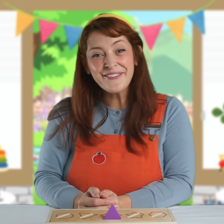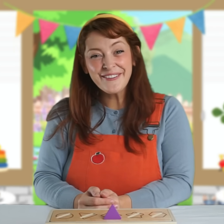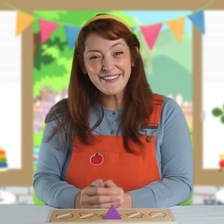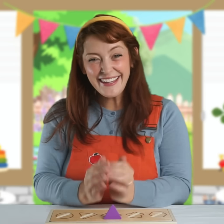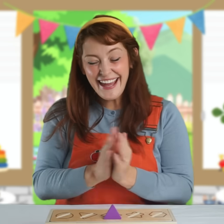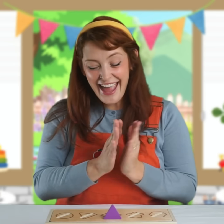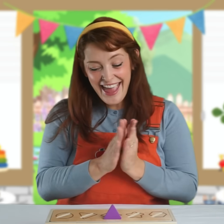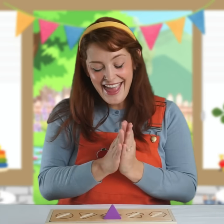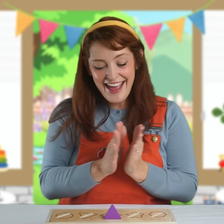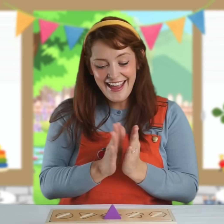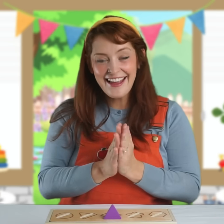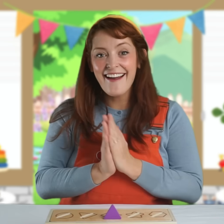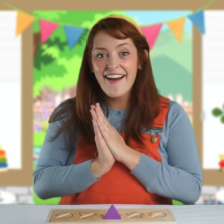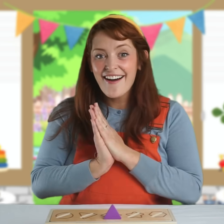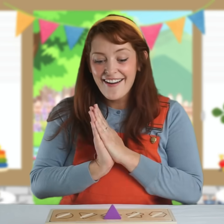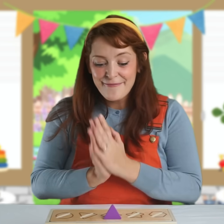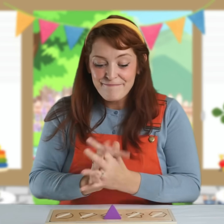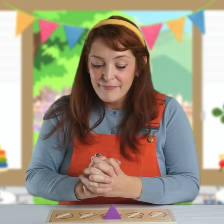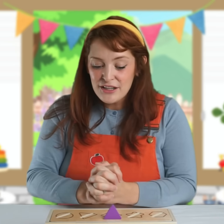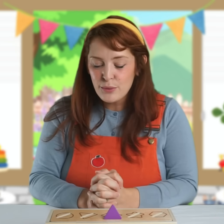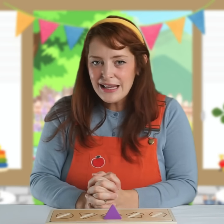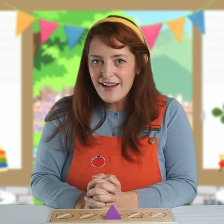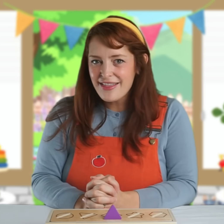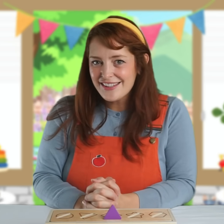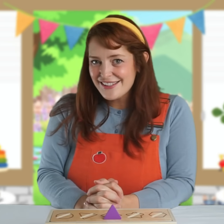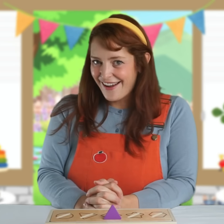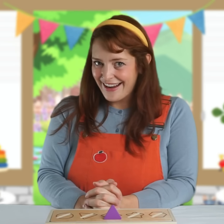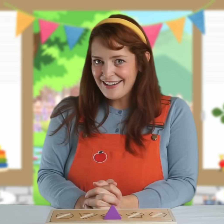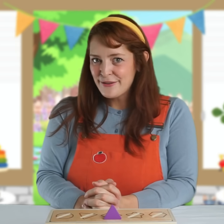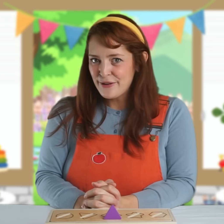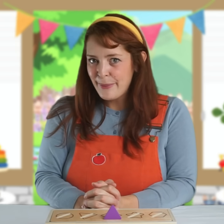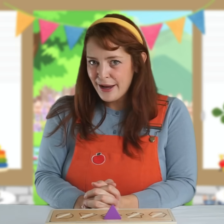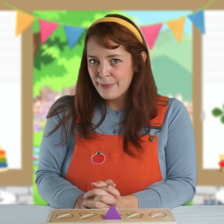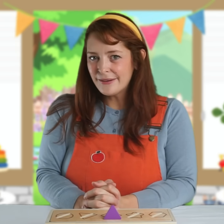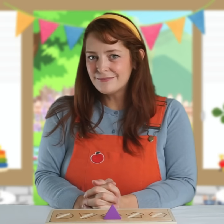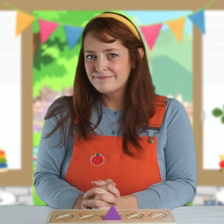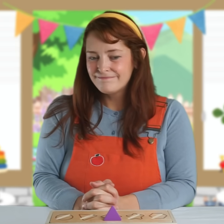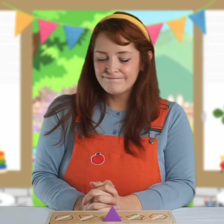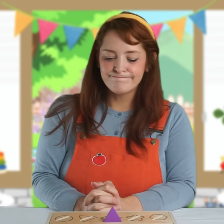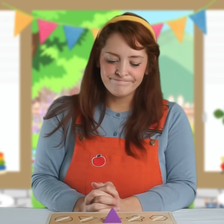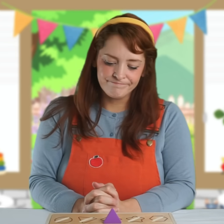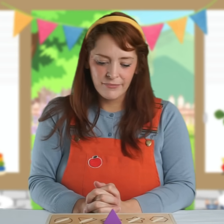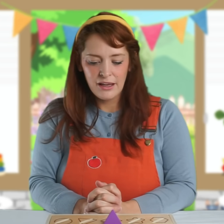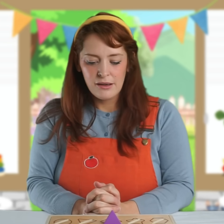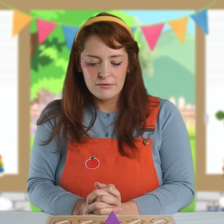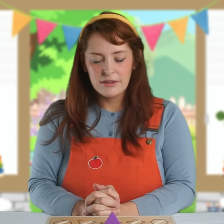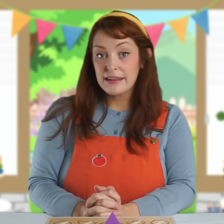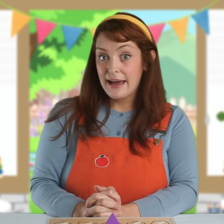purple. Yay! Shall we learn the sign for purple? What could that